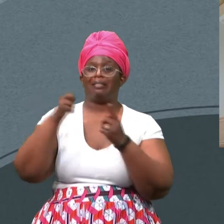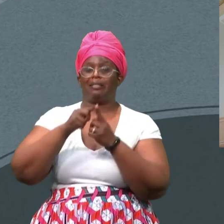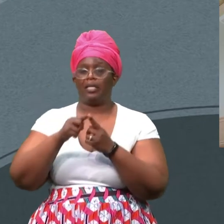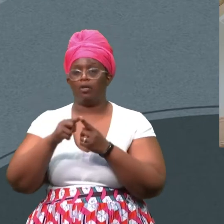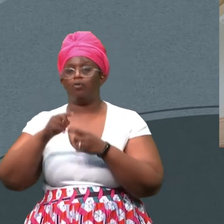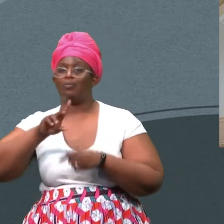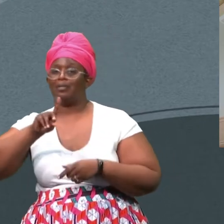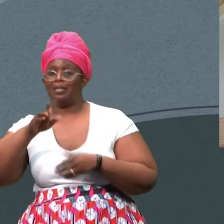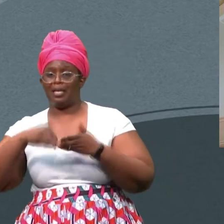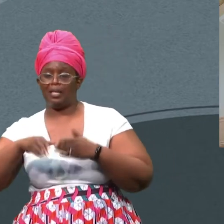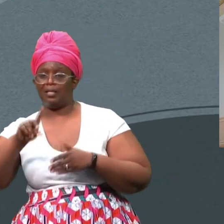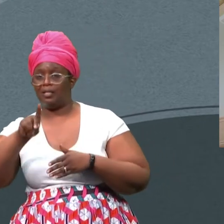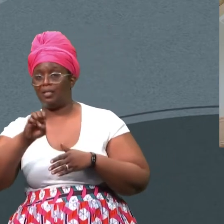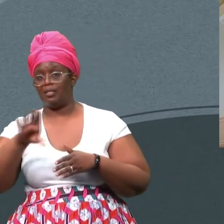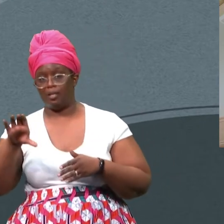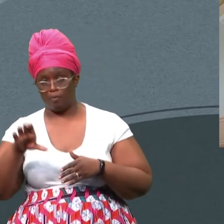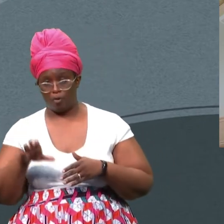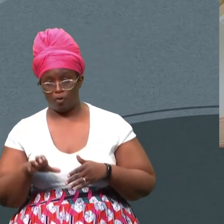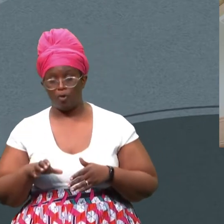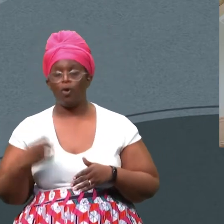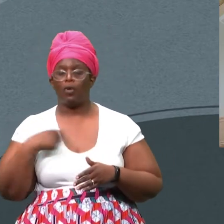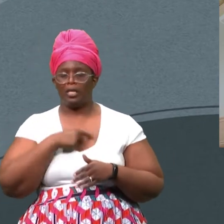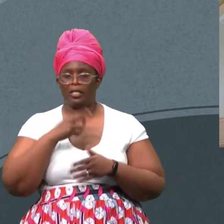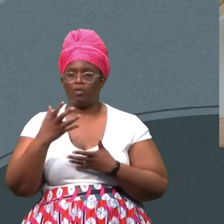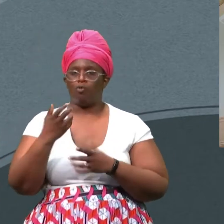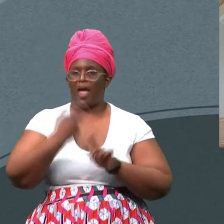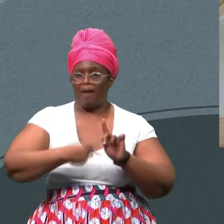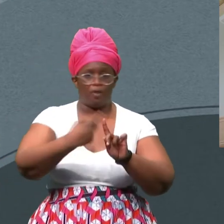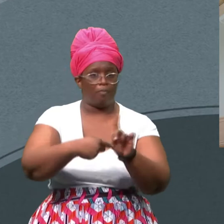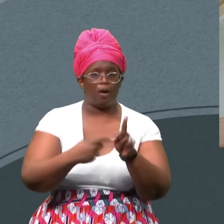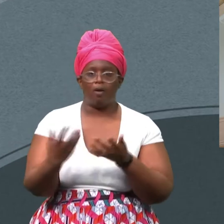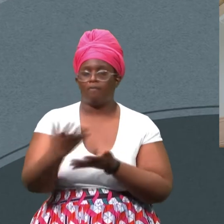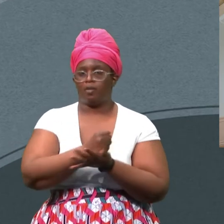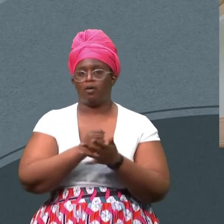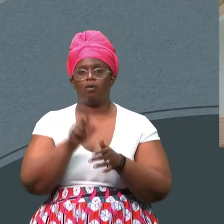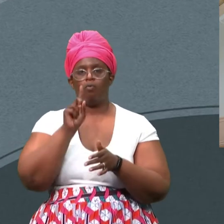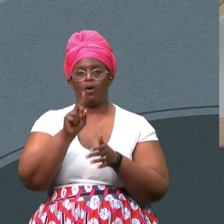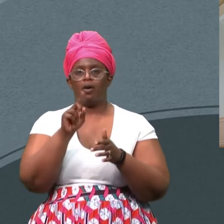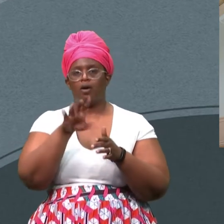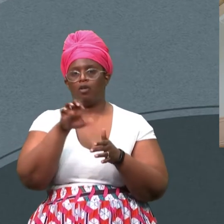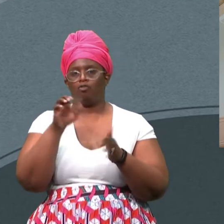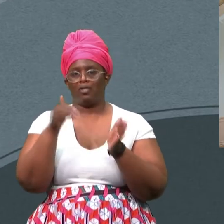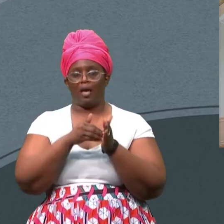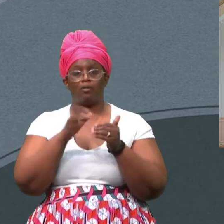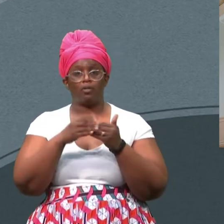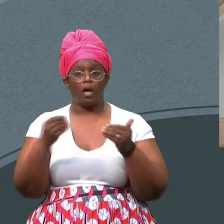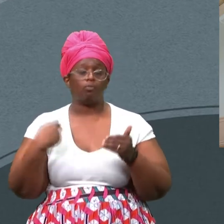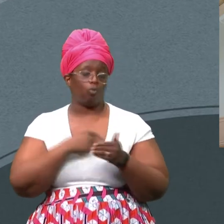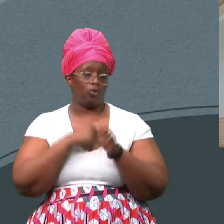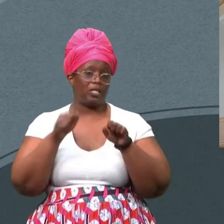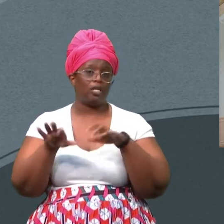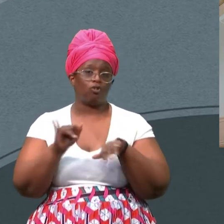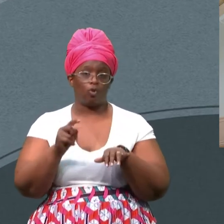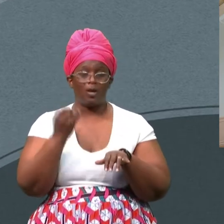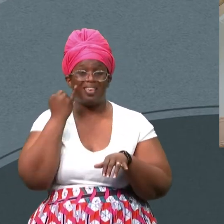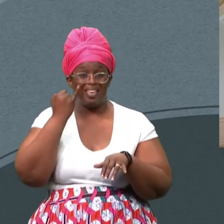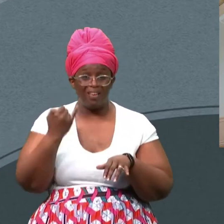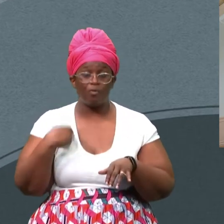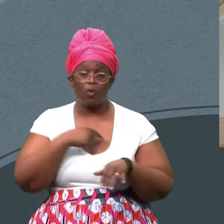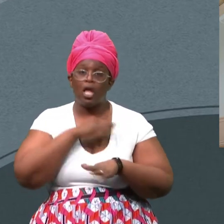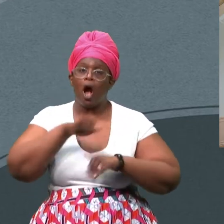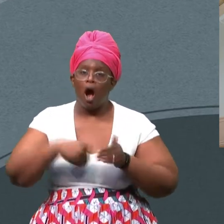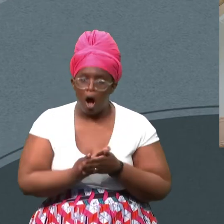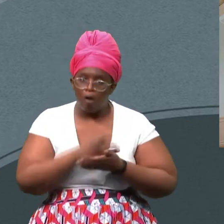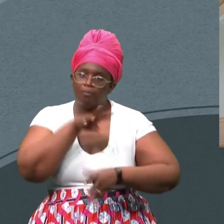that's a lot of giving. But we can do it if we all do our part. So I want to pray over the offering and pray for you